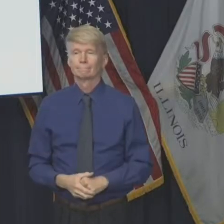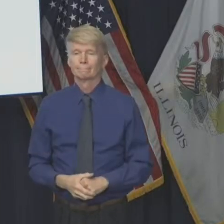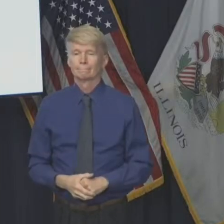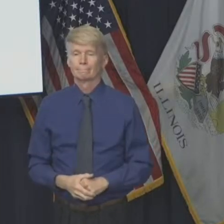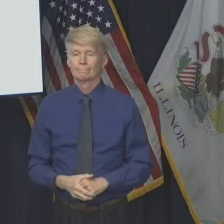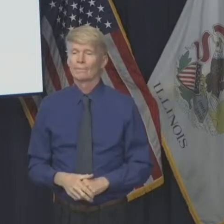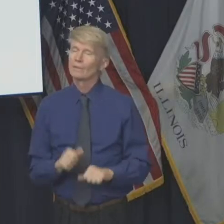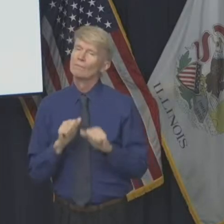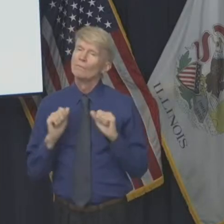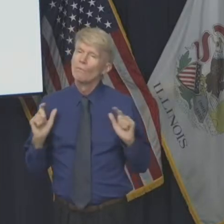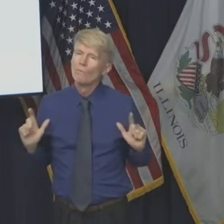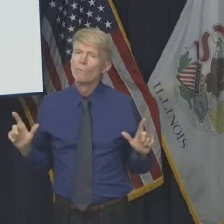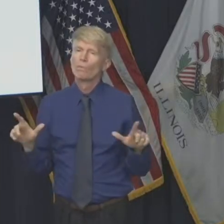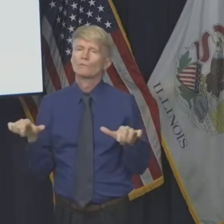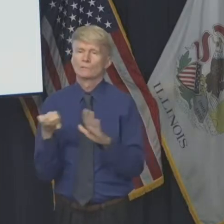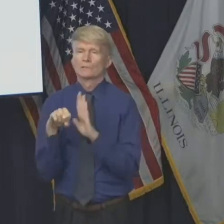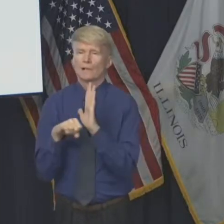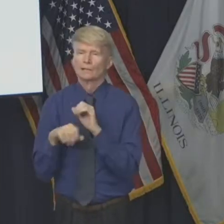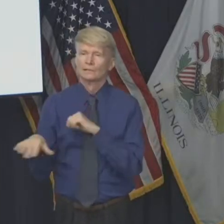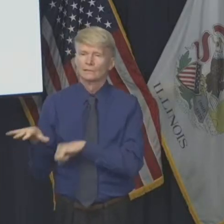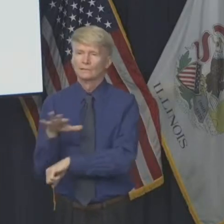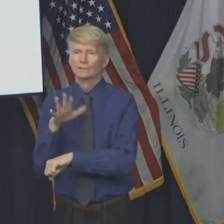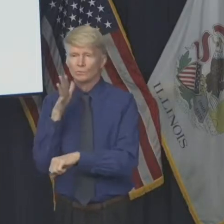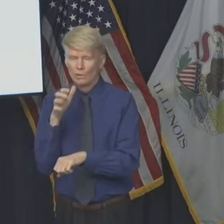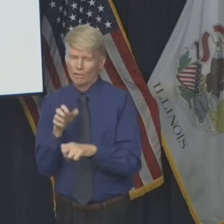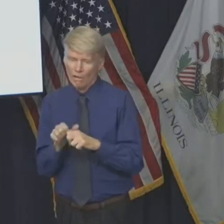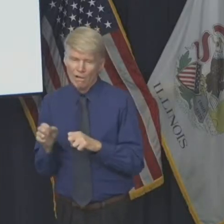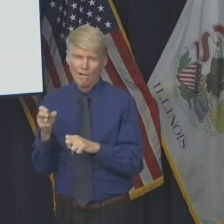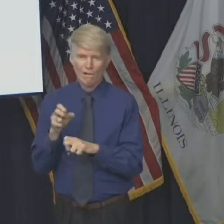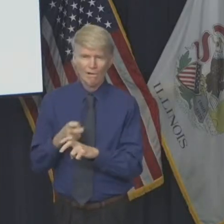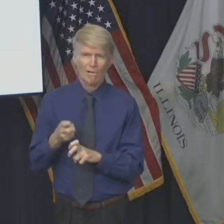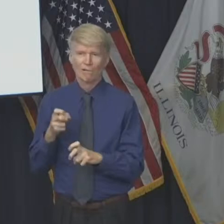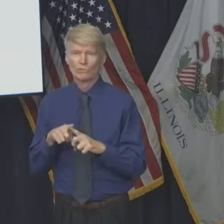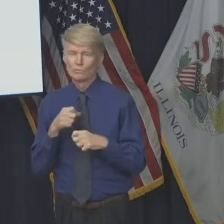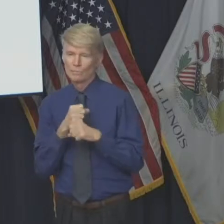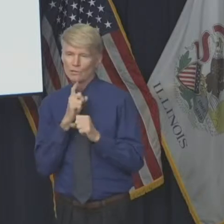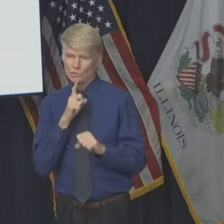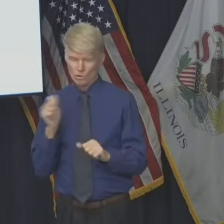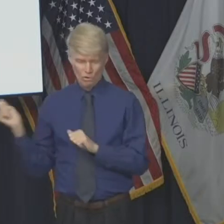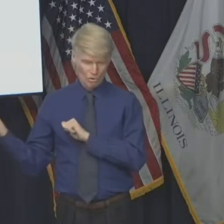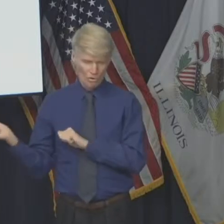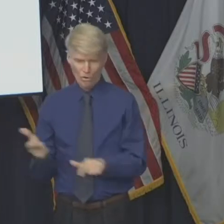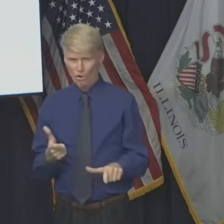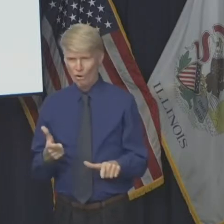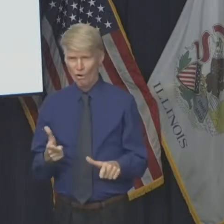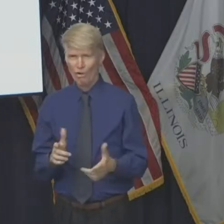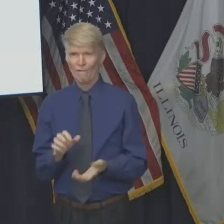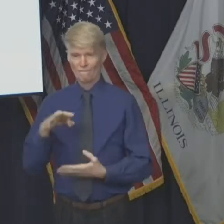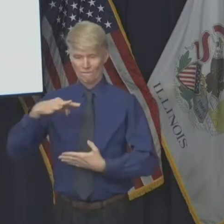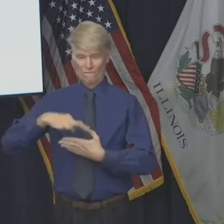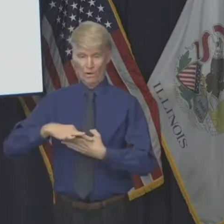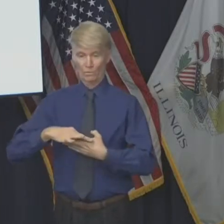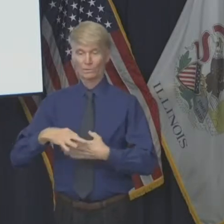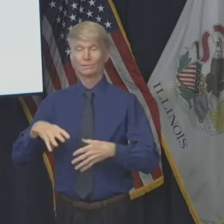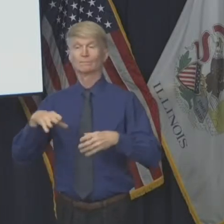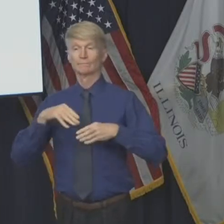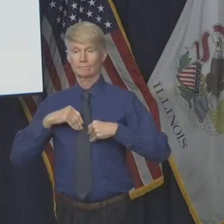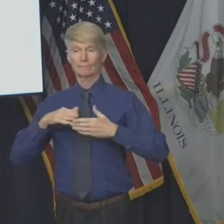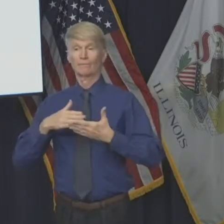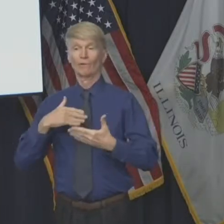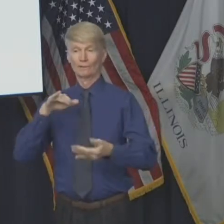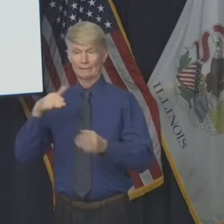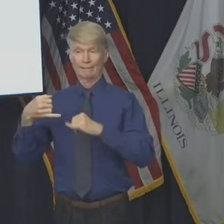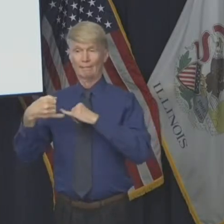will be working hard this year to make sure that every eligible vote that was turned in on time is